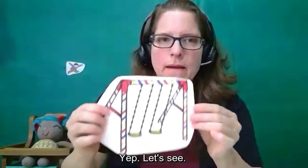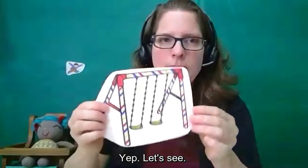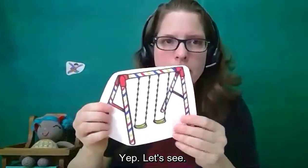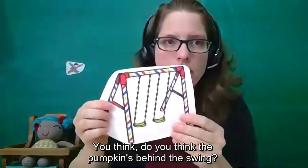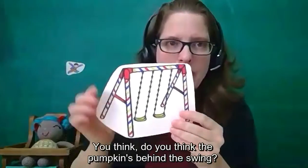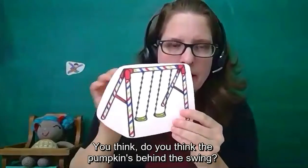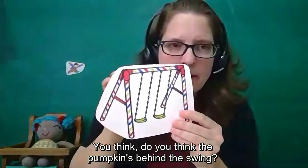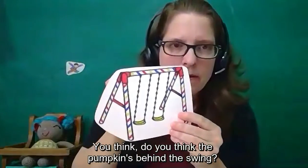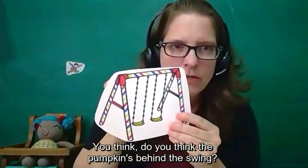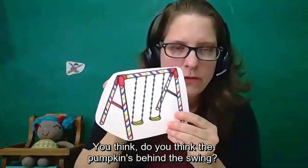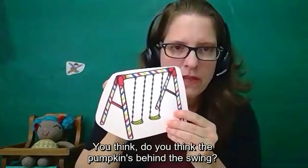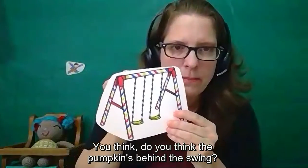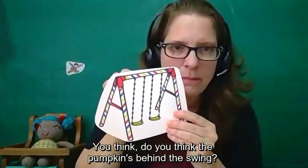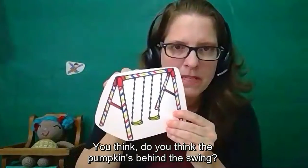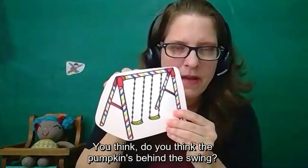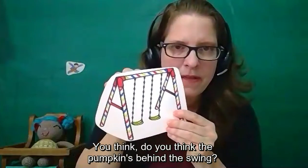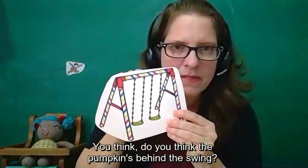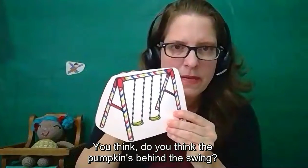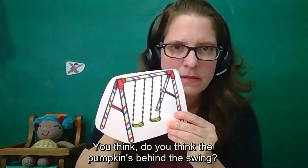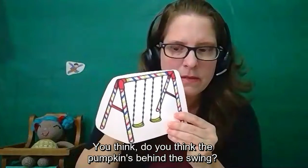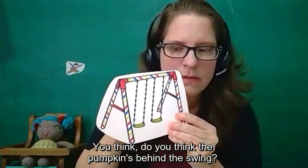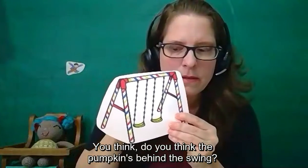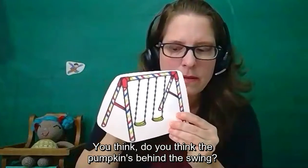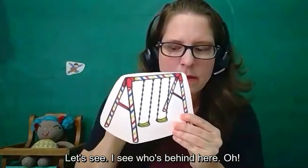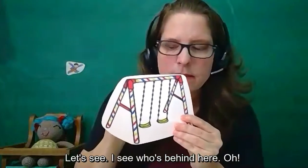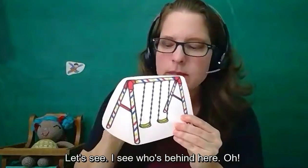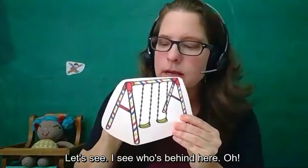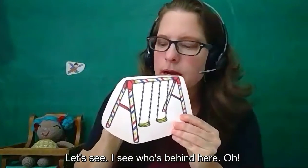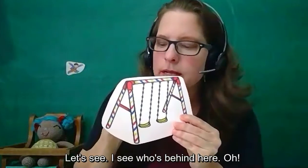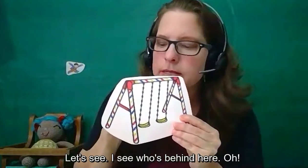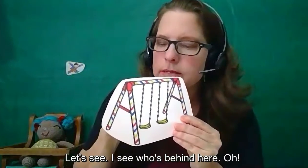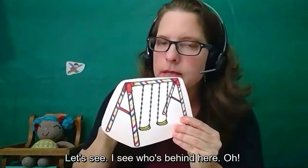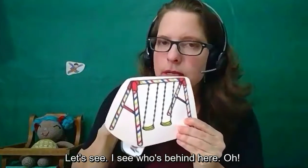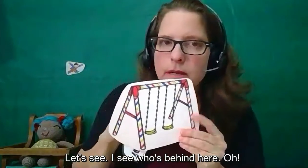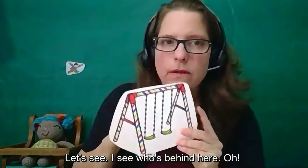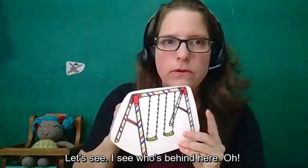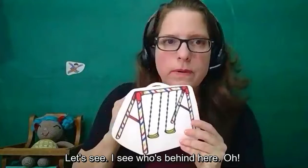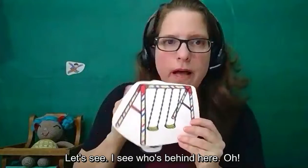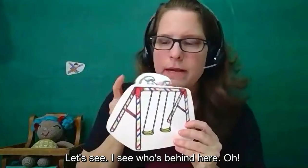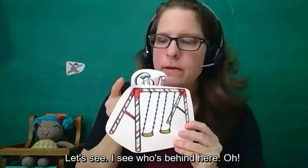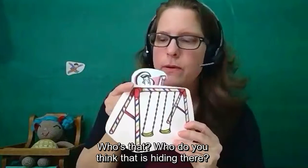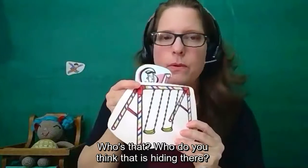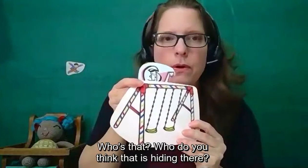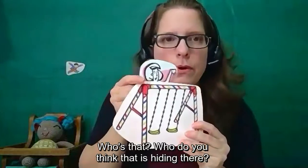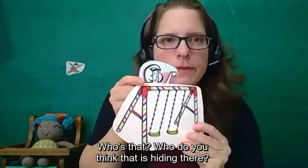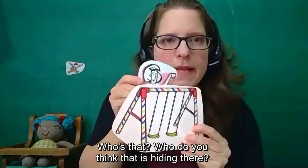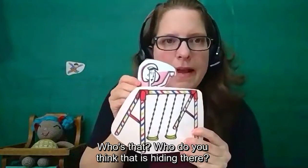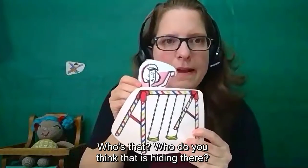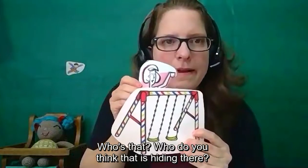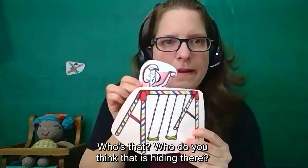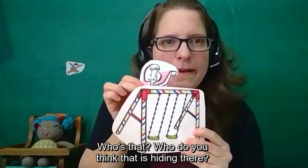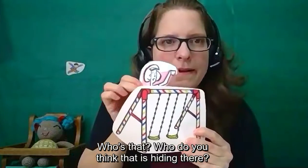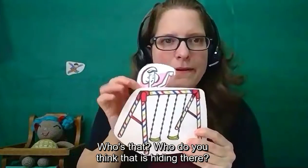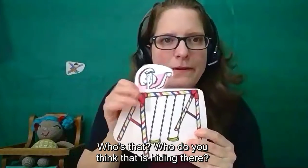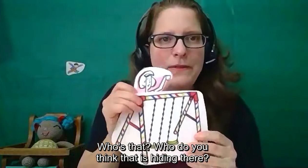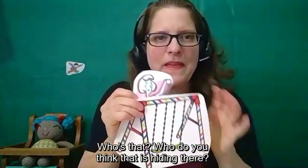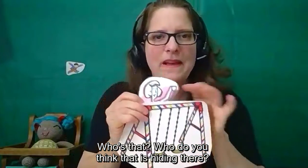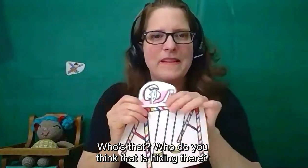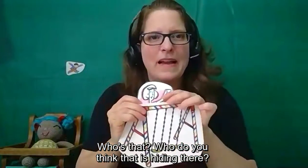Do you think the pumpkin's behind the swings? Let's see. I see who's behind here. Oh, who's that? What do you think that is hiding